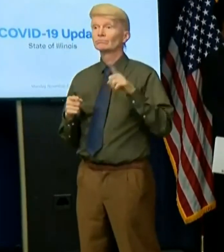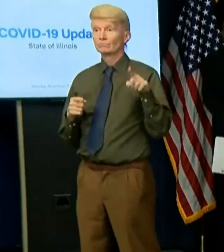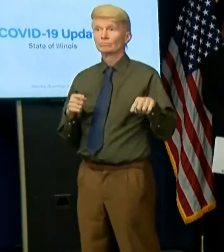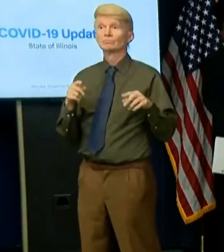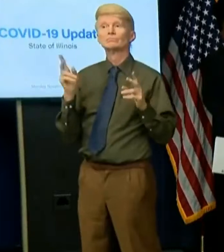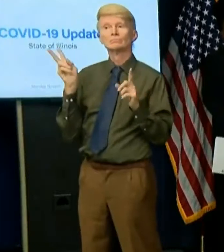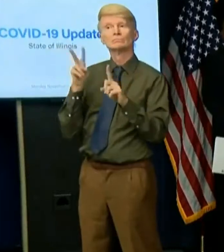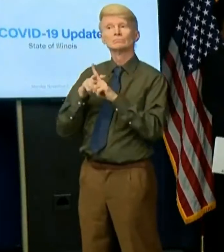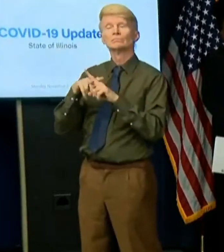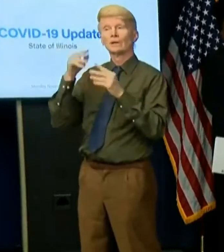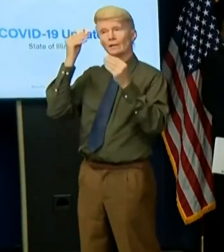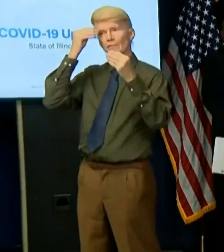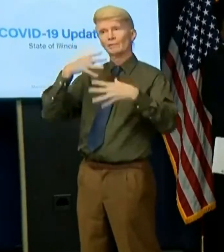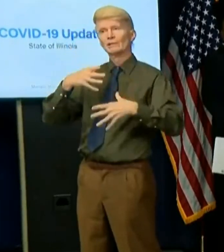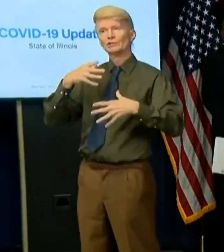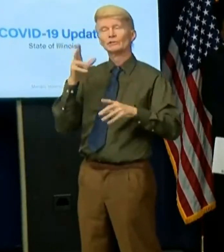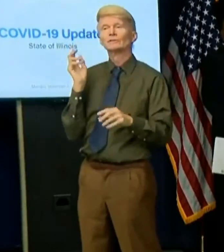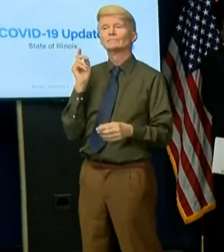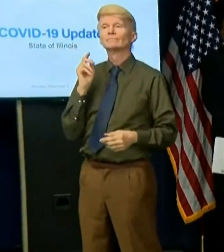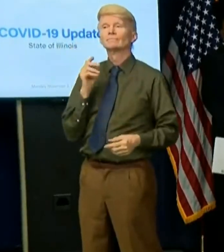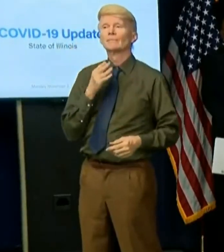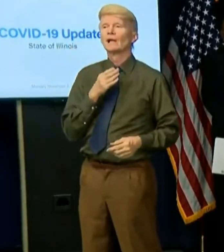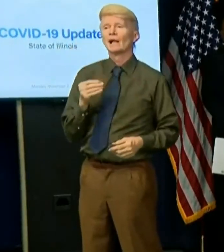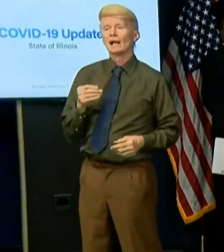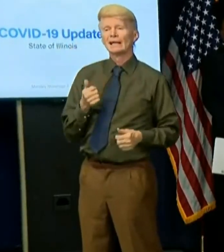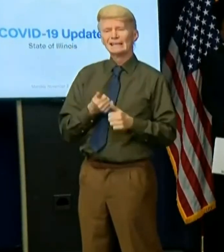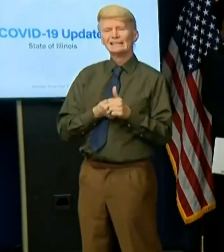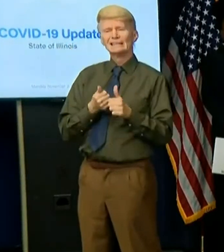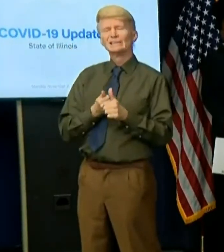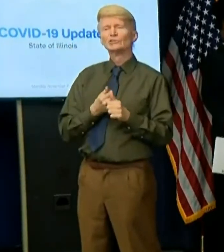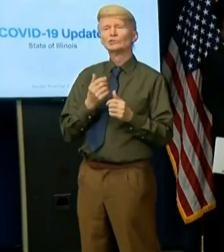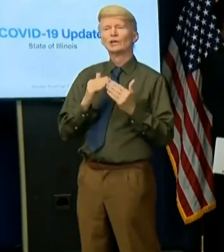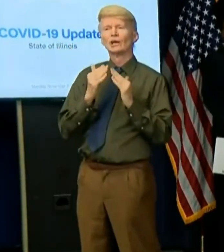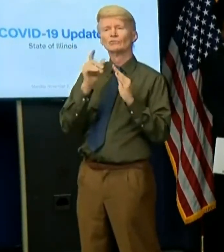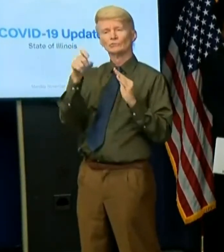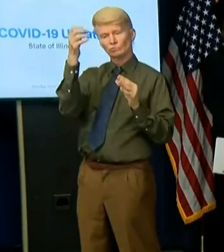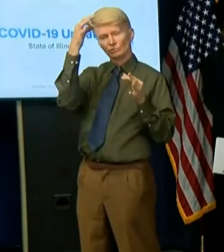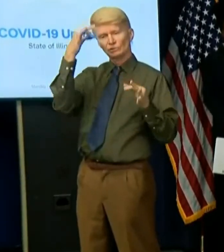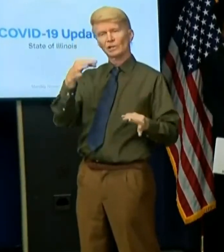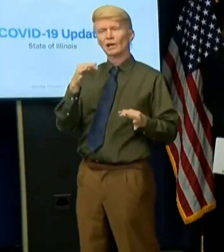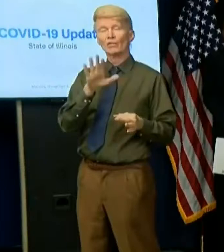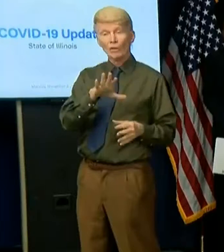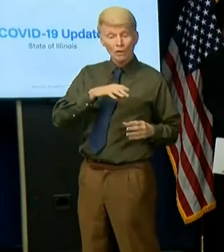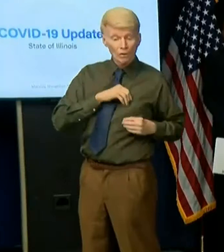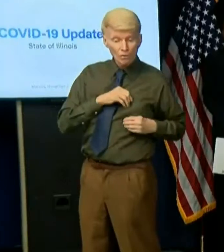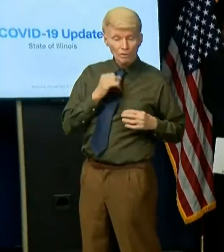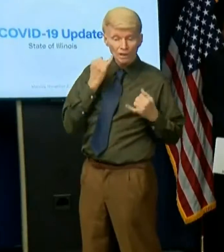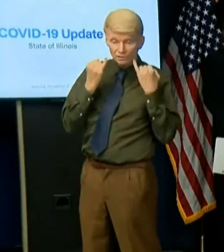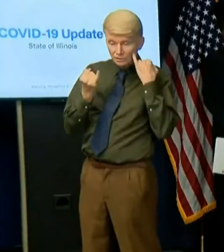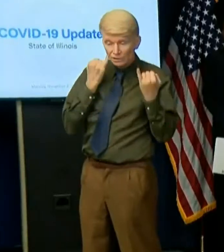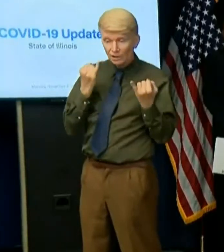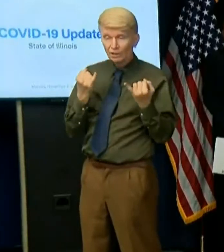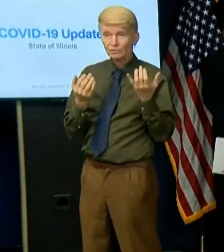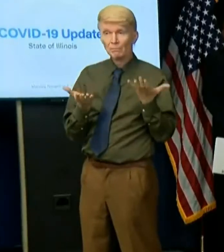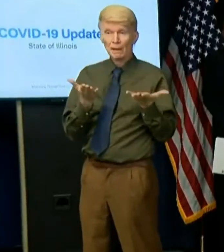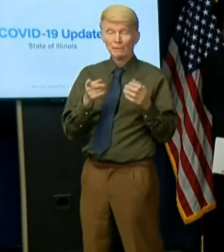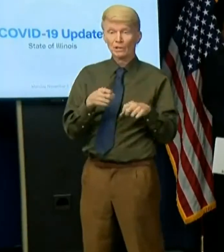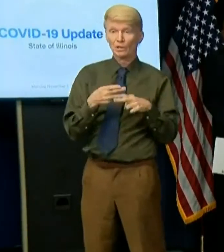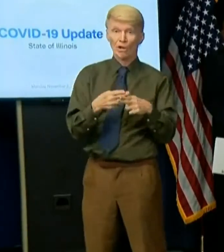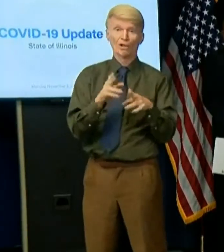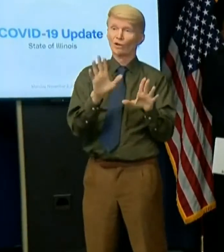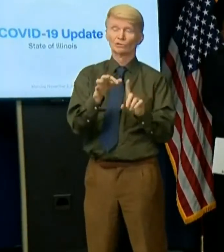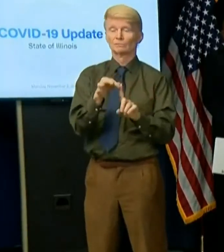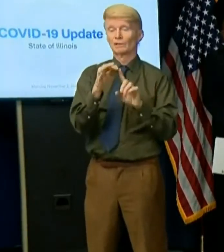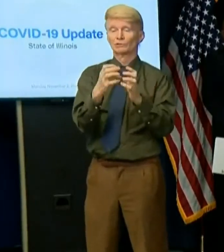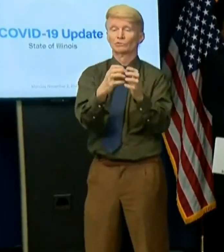by cities or counties to have them make their own decision about what they would like to do, or to be broken out into a separate region and